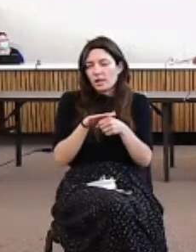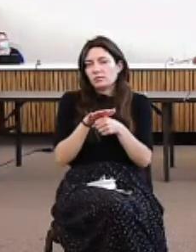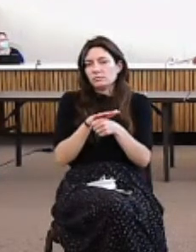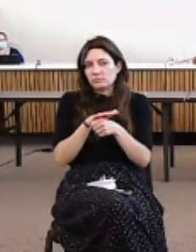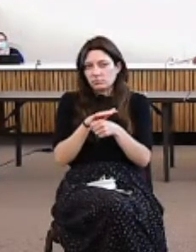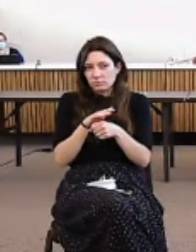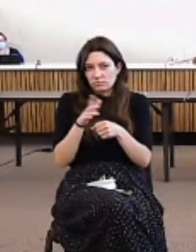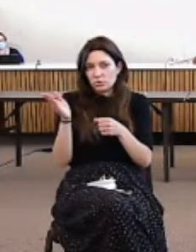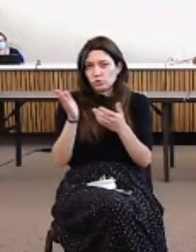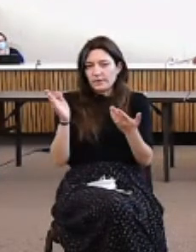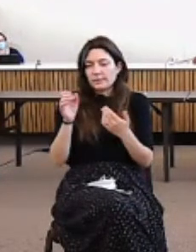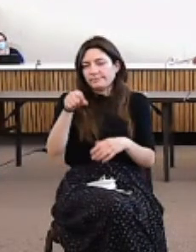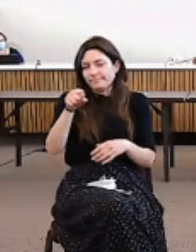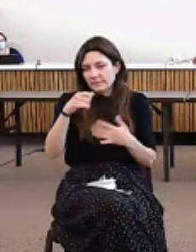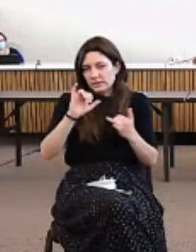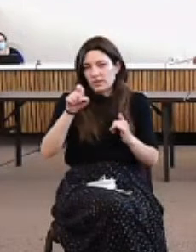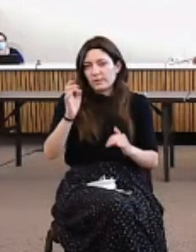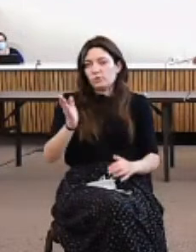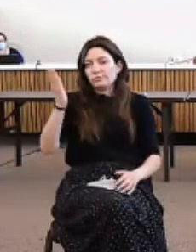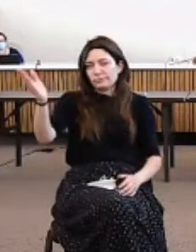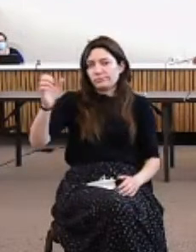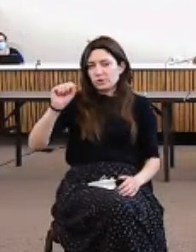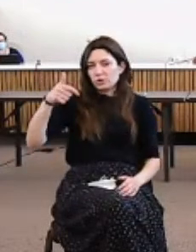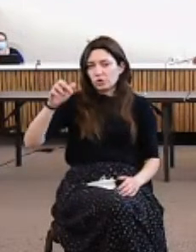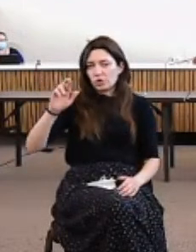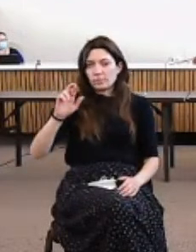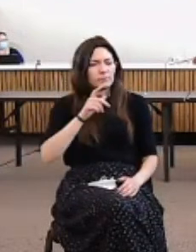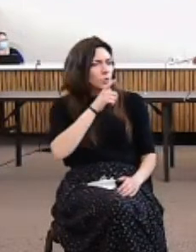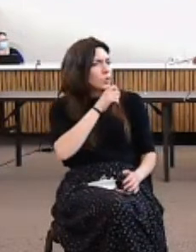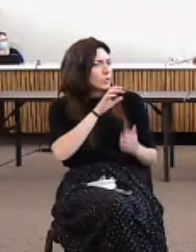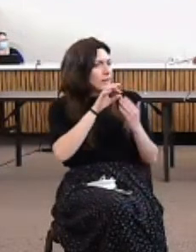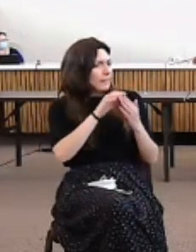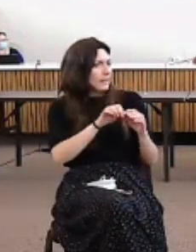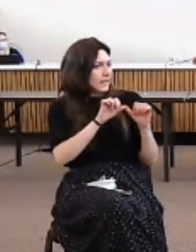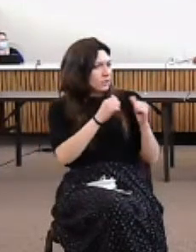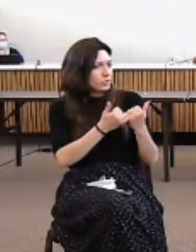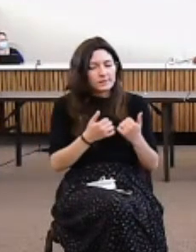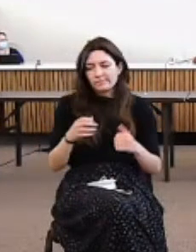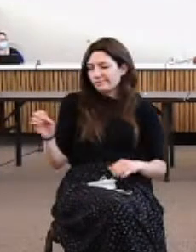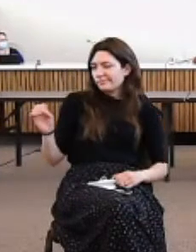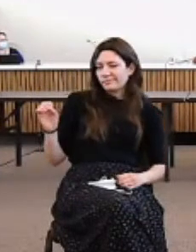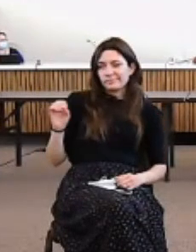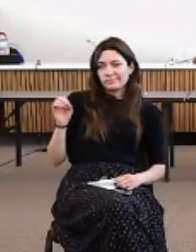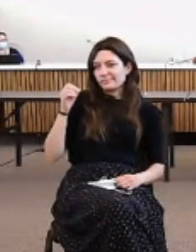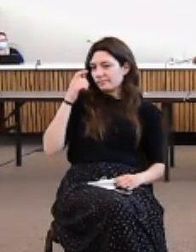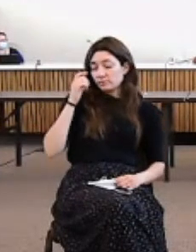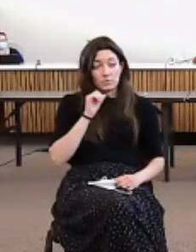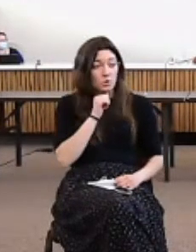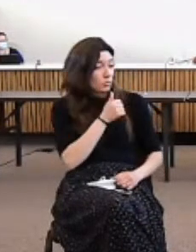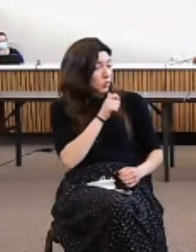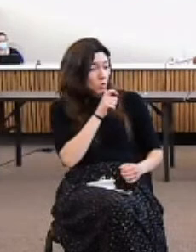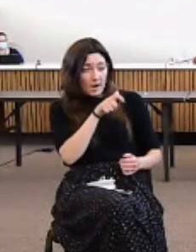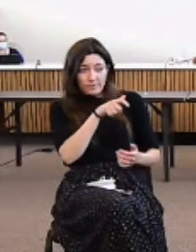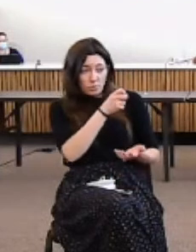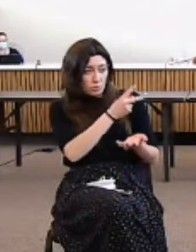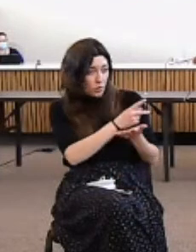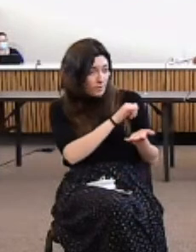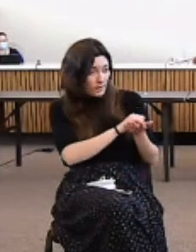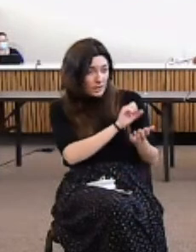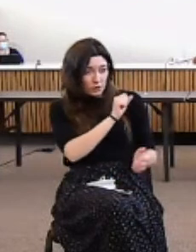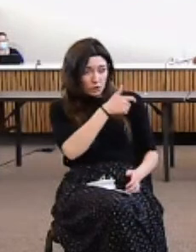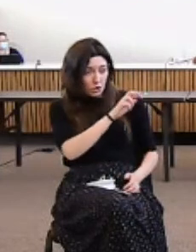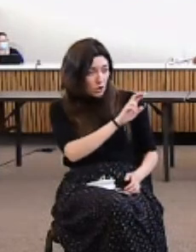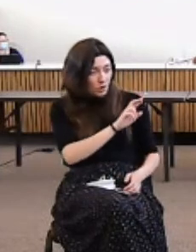process. Okay, and who is the lead agency for seeker? There is no lead agency because it's not a type. So 1 we don't action. have to approve the seeker?